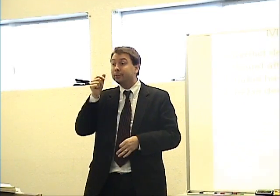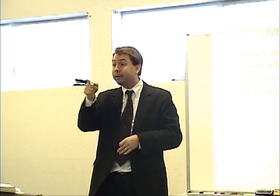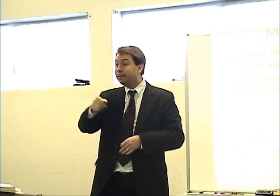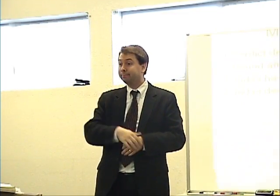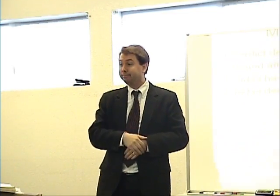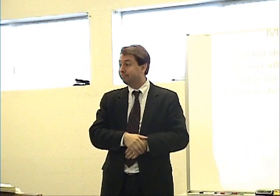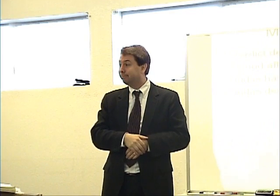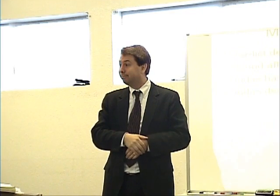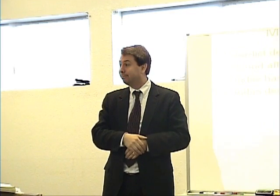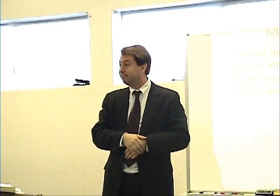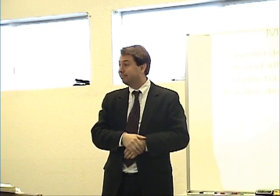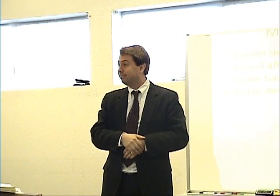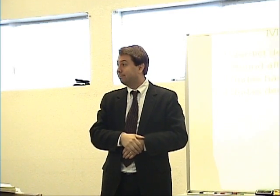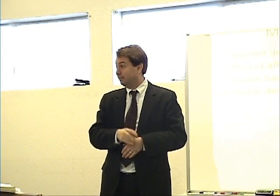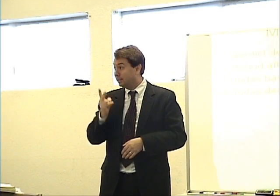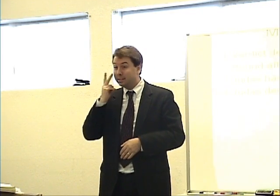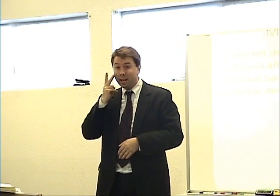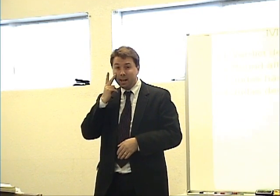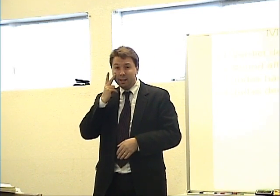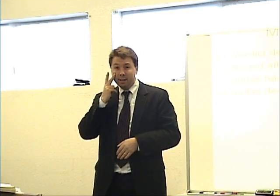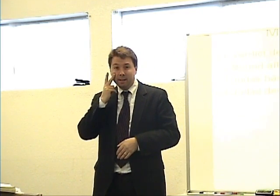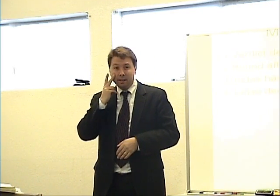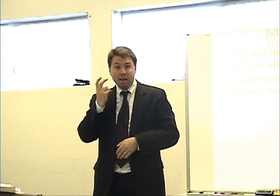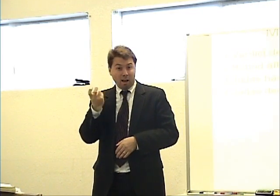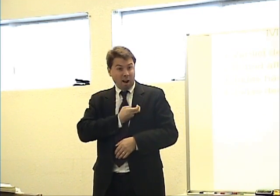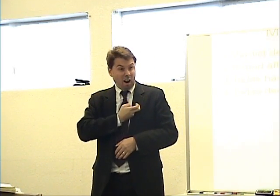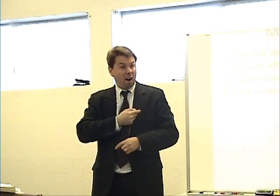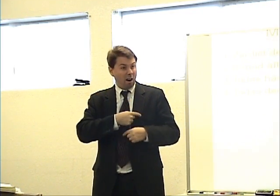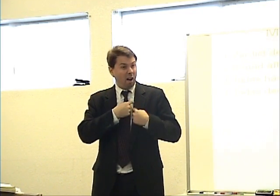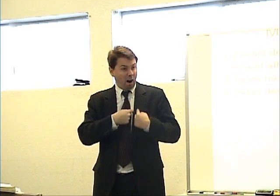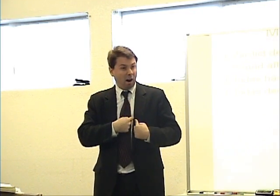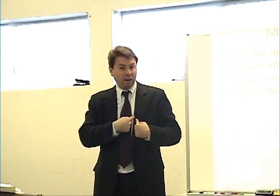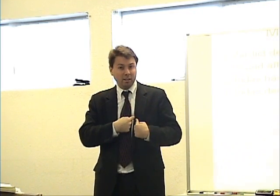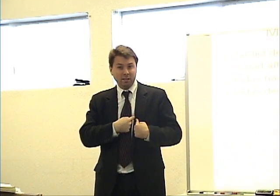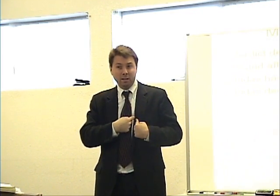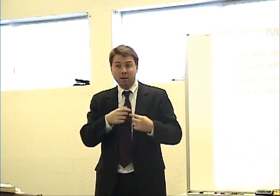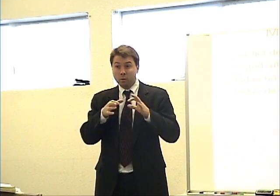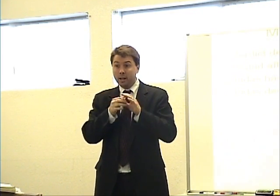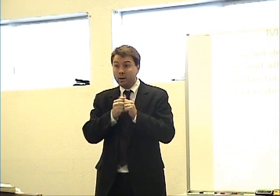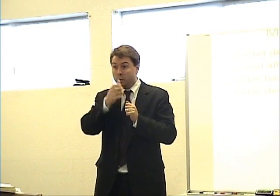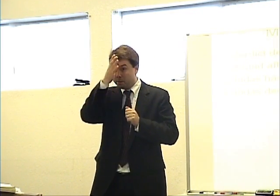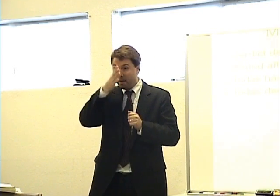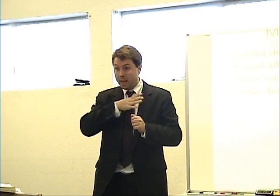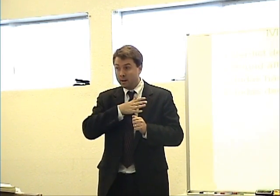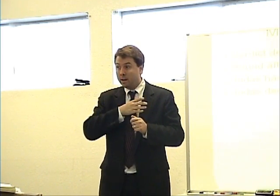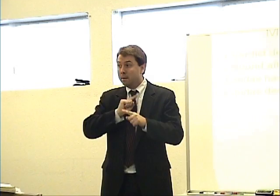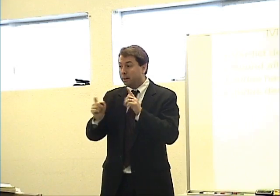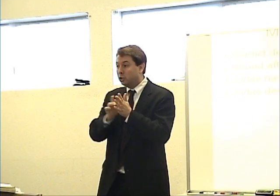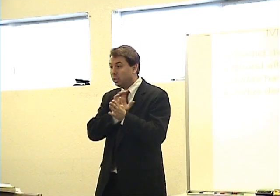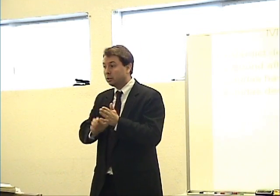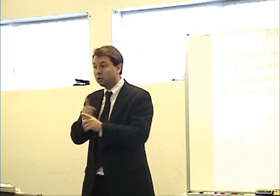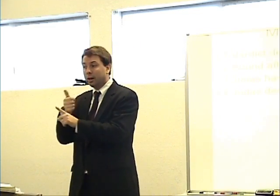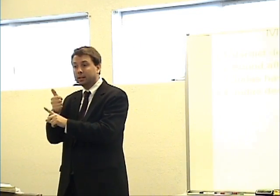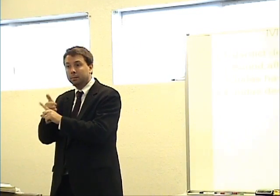yesterday. See? Hard hearts related with men. But Jesus Christ